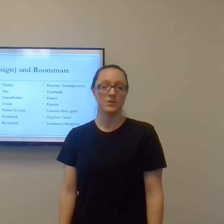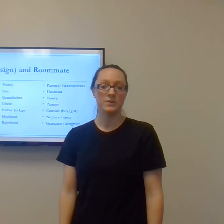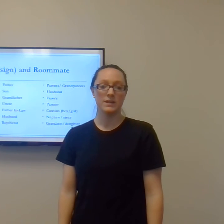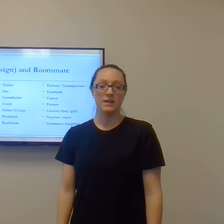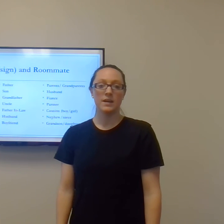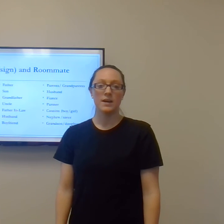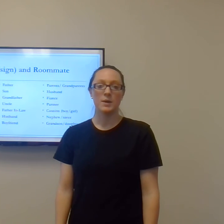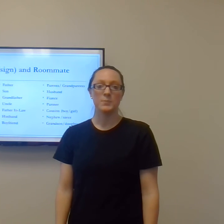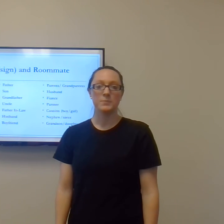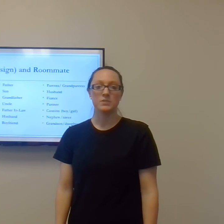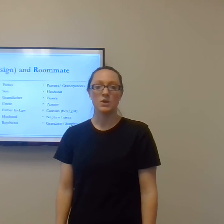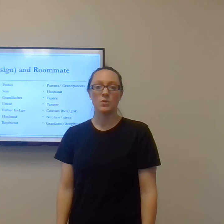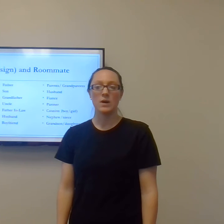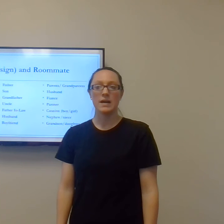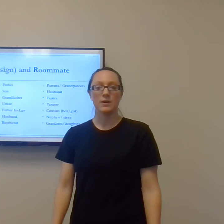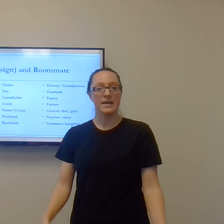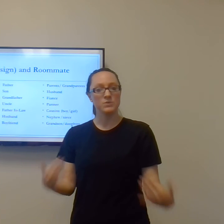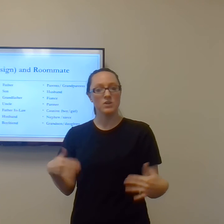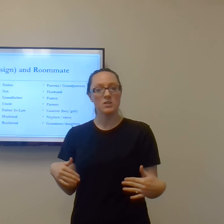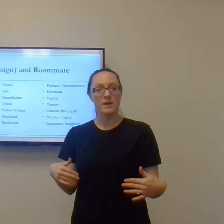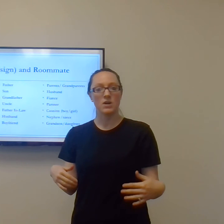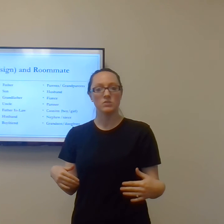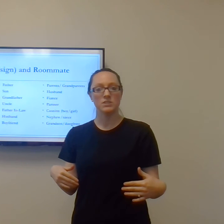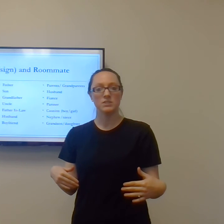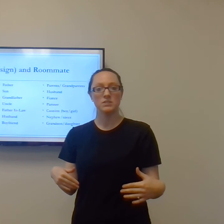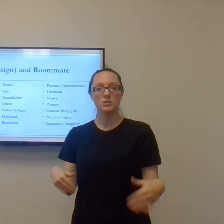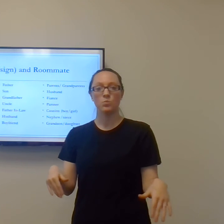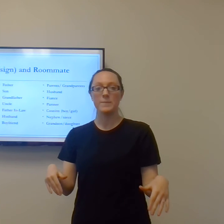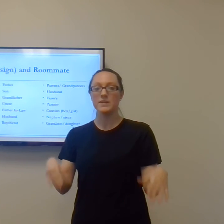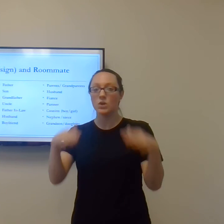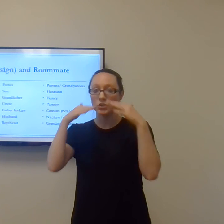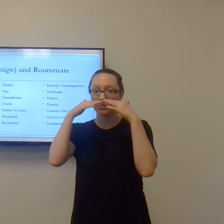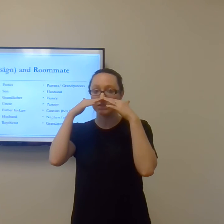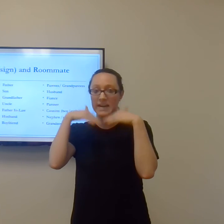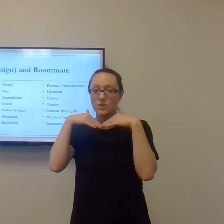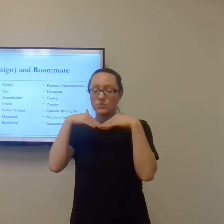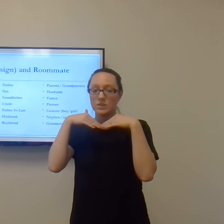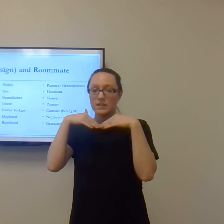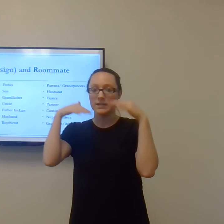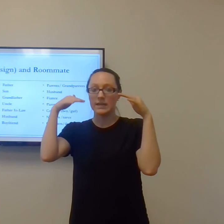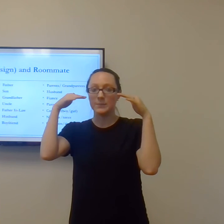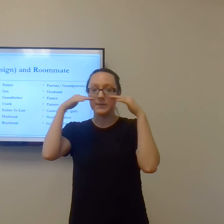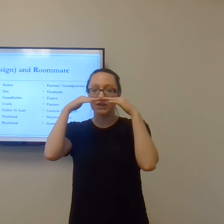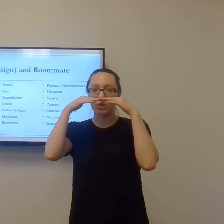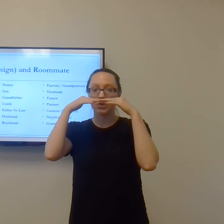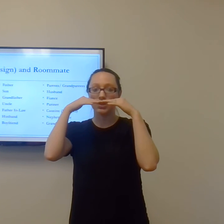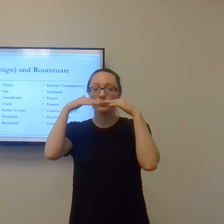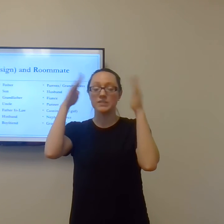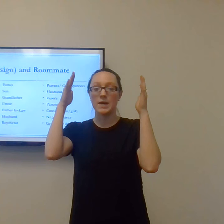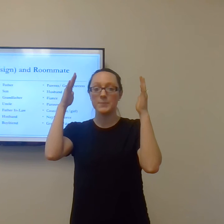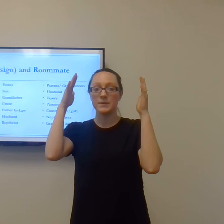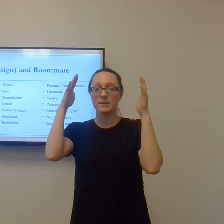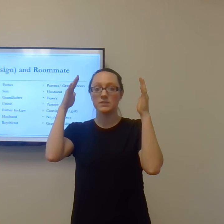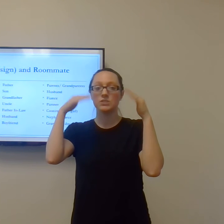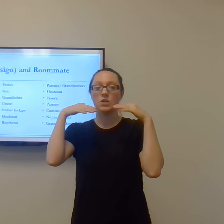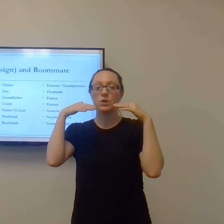know. So as we talked about earlier, women are nose down and men are nose up.